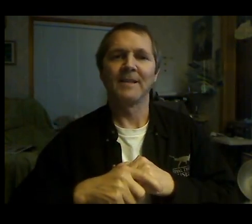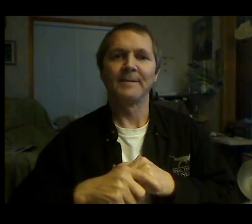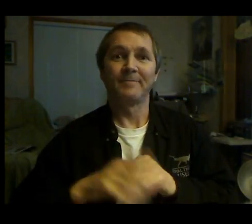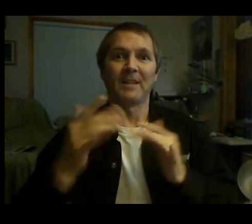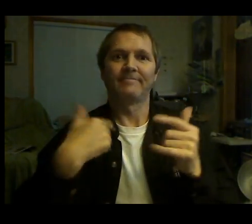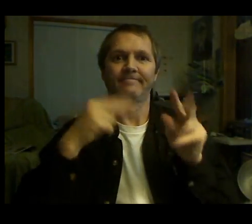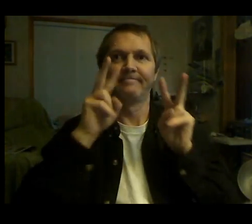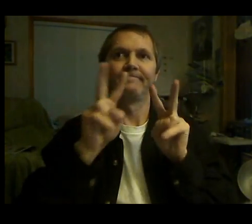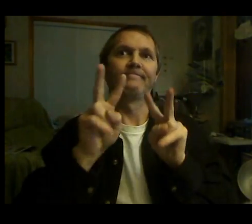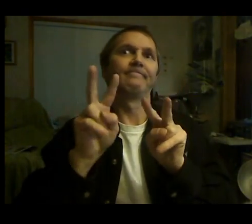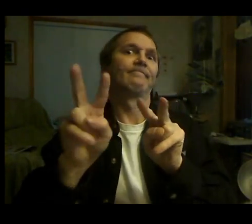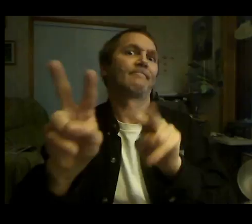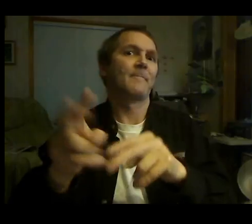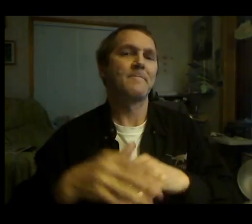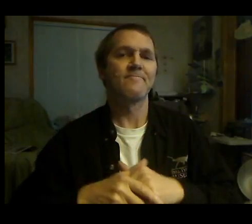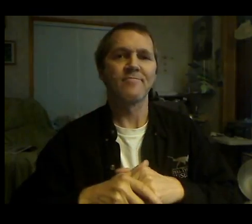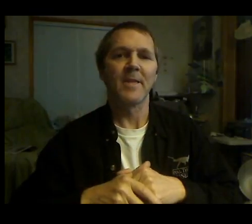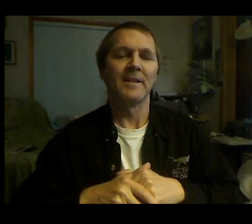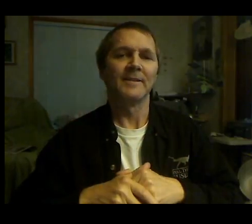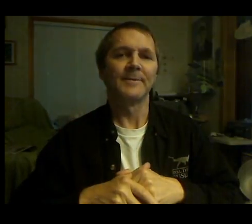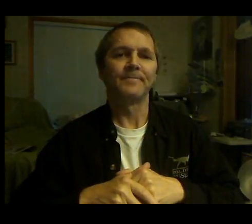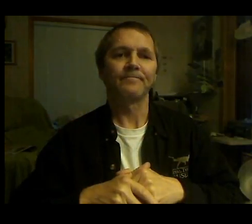We're appropriate for the T-shirt. Through our eyes.